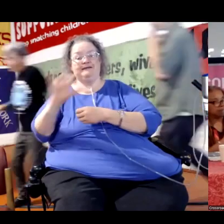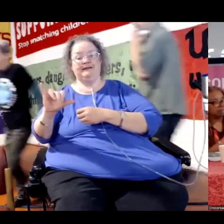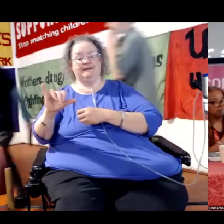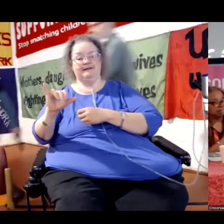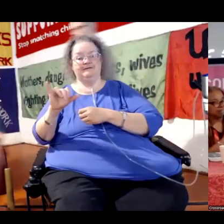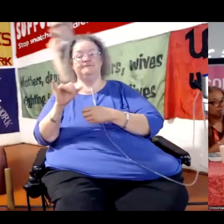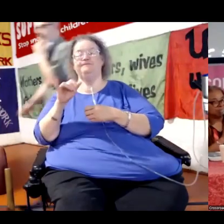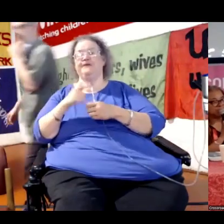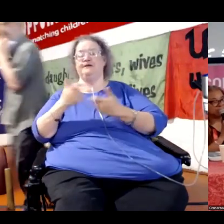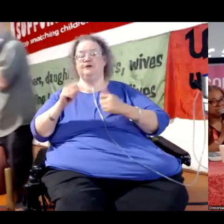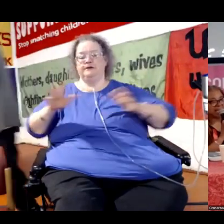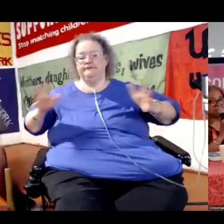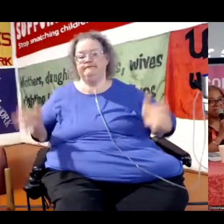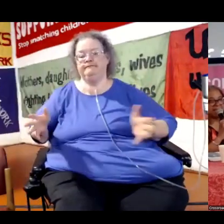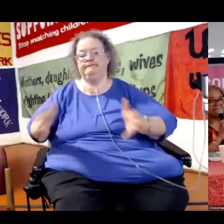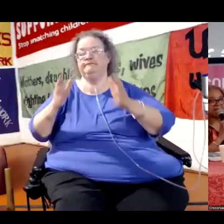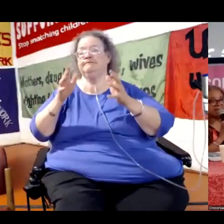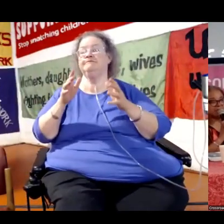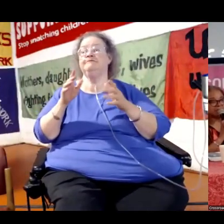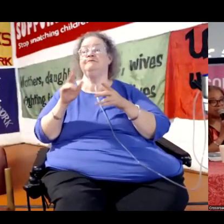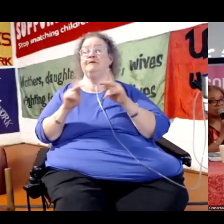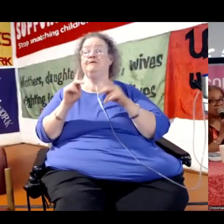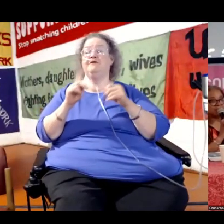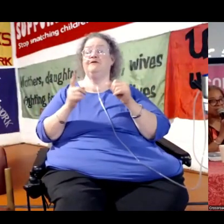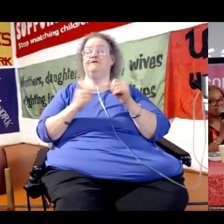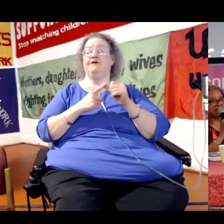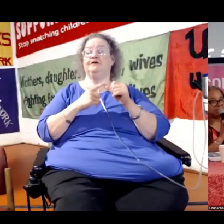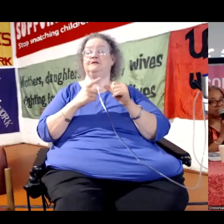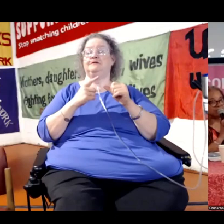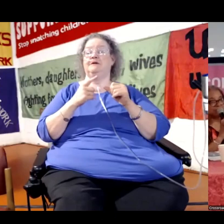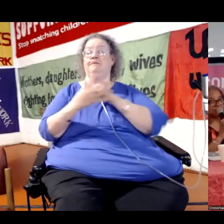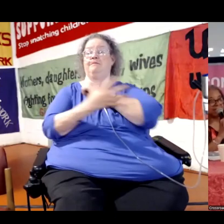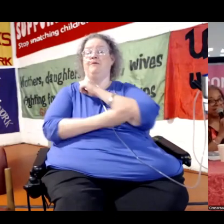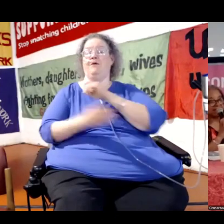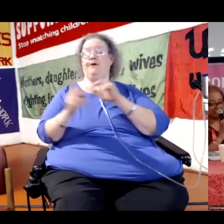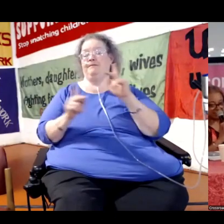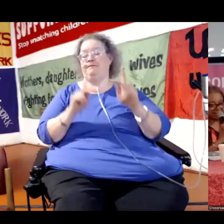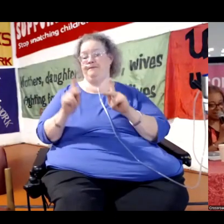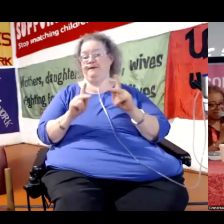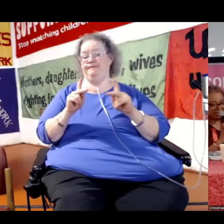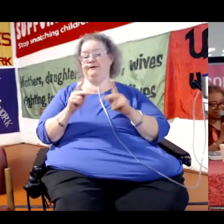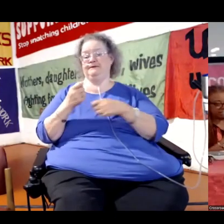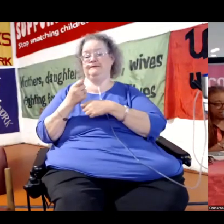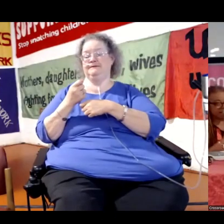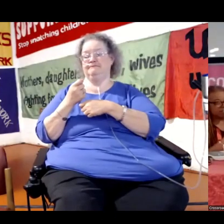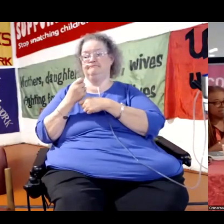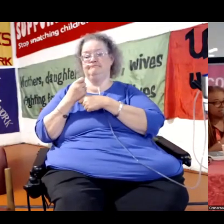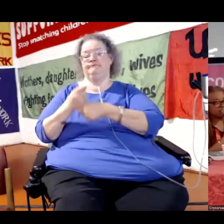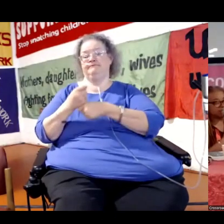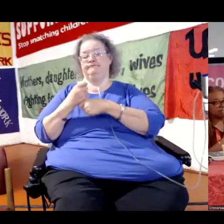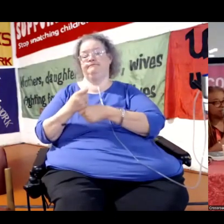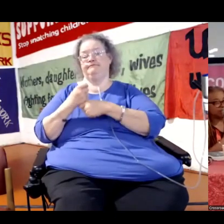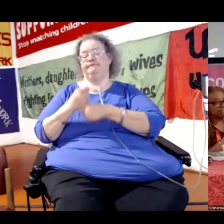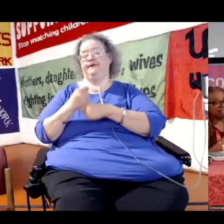for the very first Poor People's Campaign that was called by the Reverend Dr. Martin Luther King. She's now based